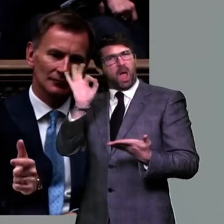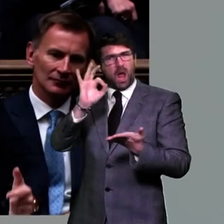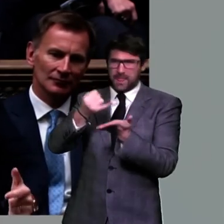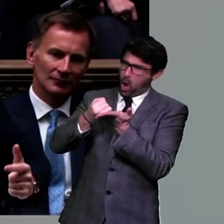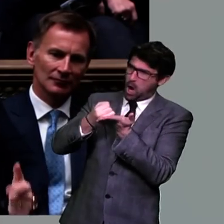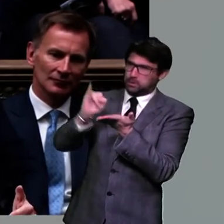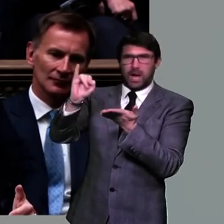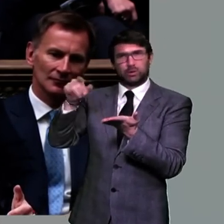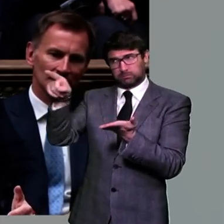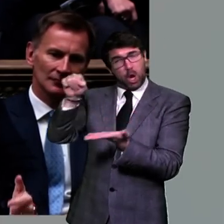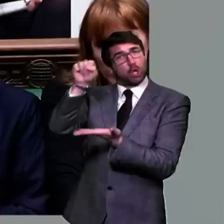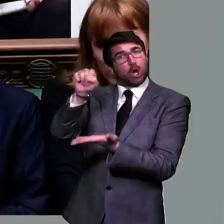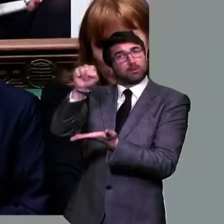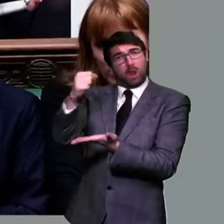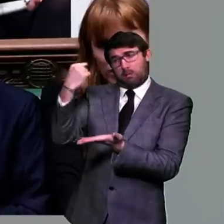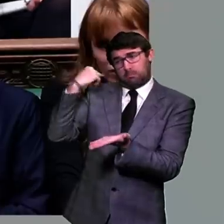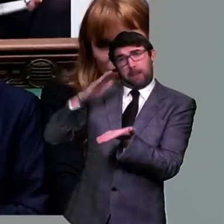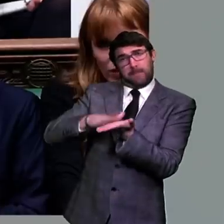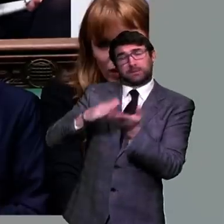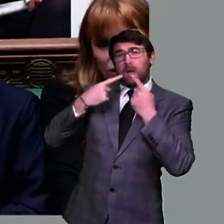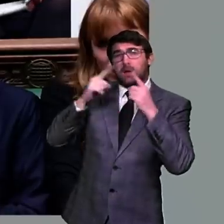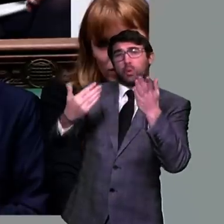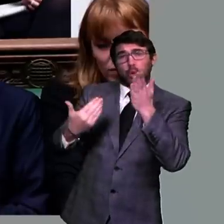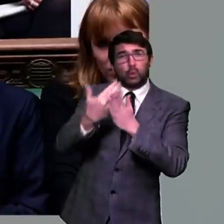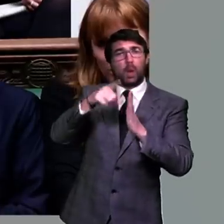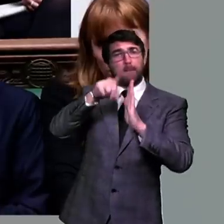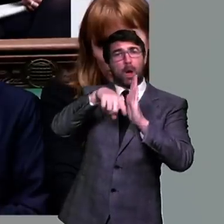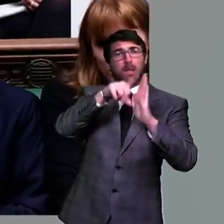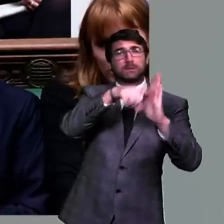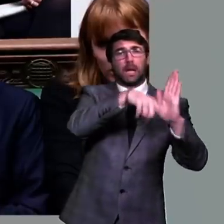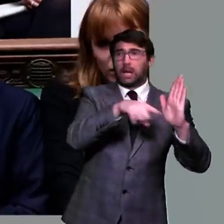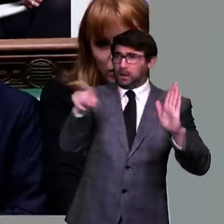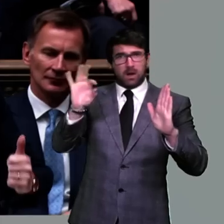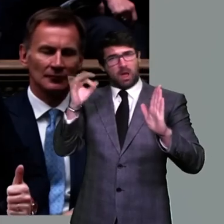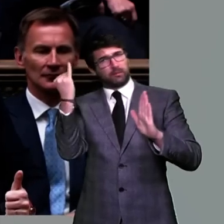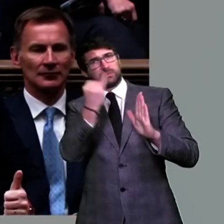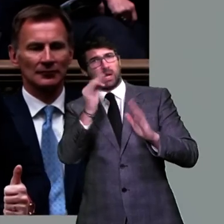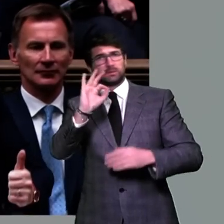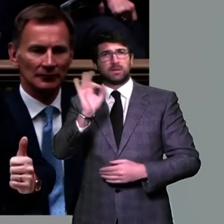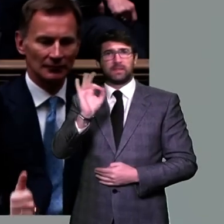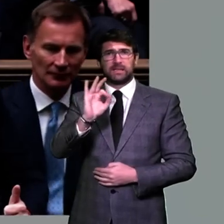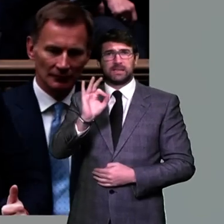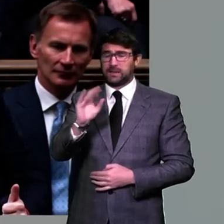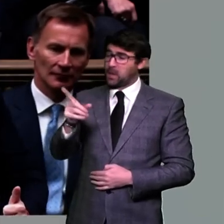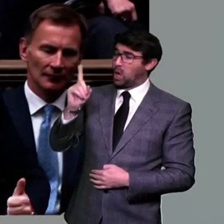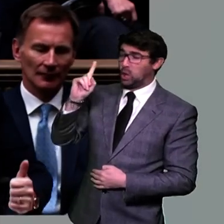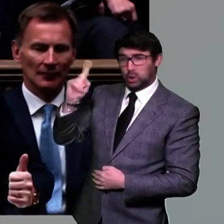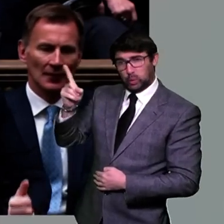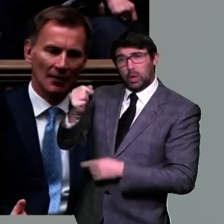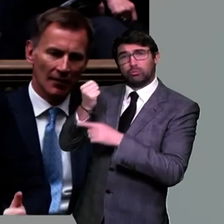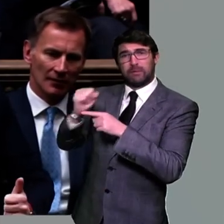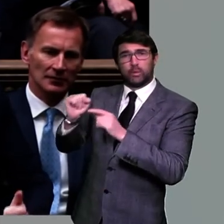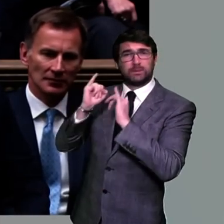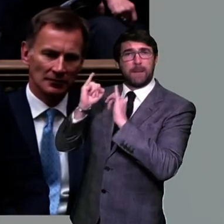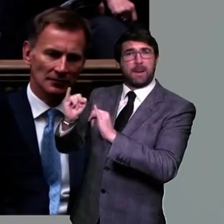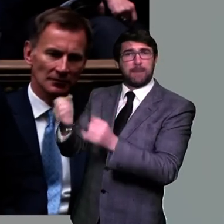announced on Monday. He's refusing to condemn the strikers. We're on the side of working people.